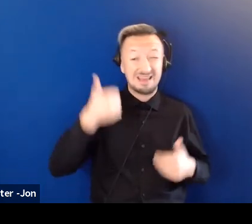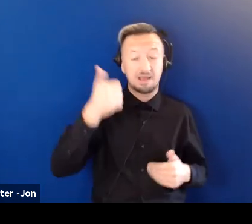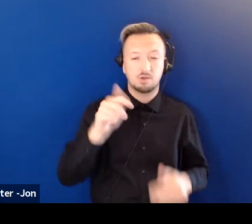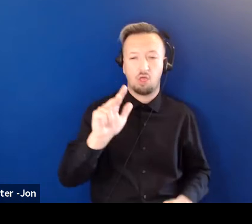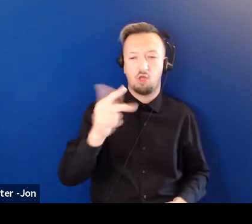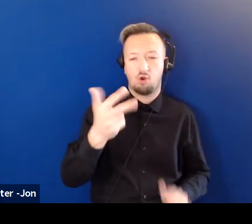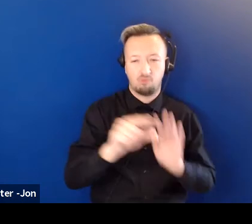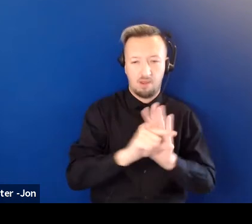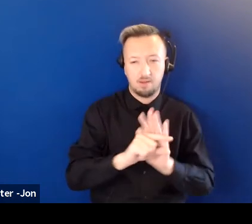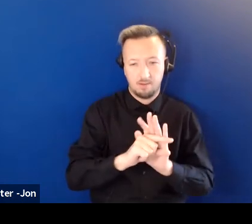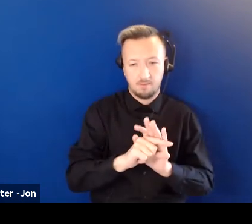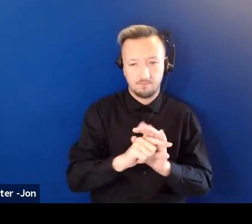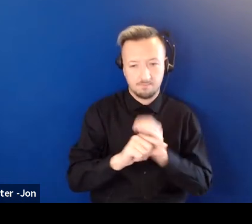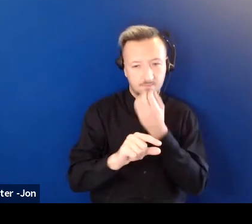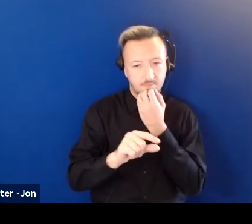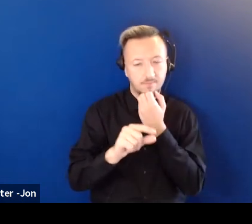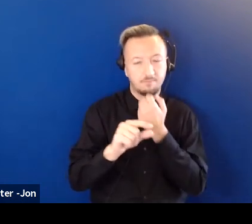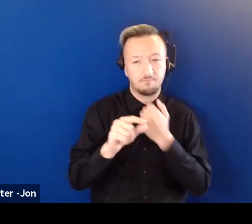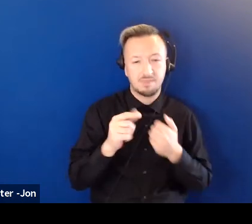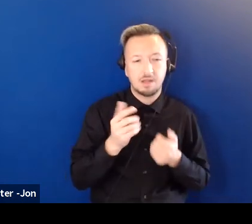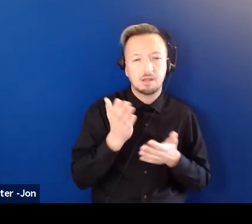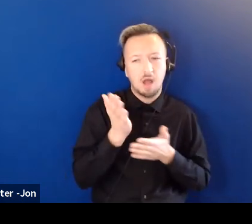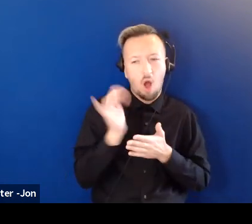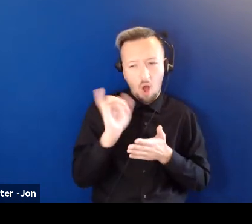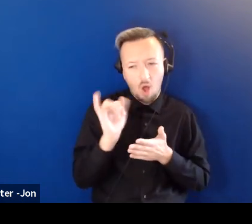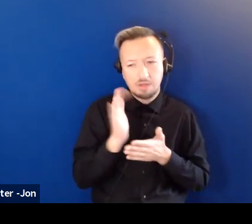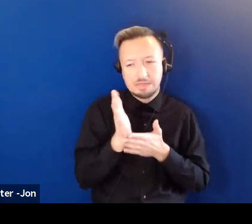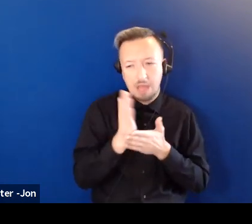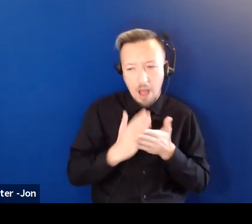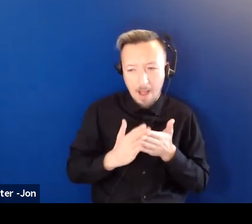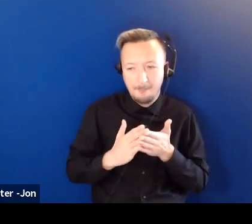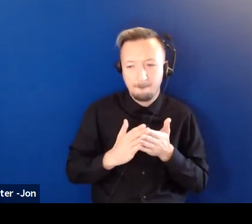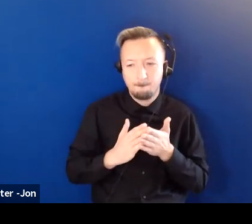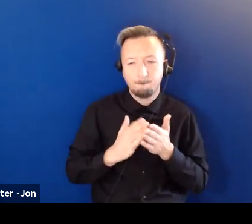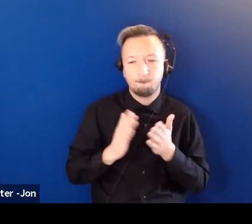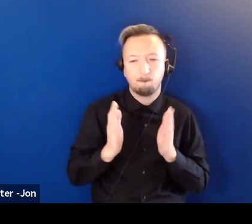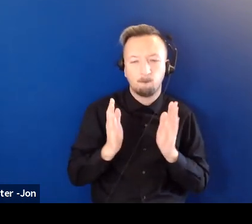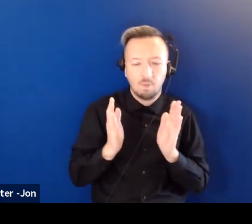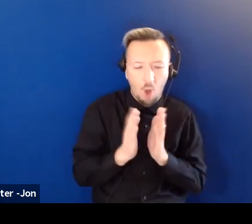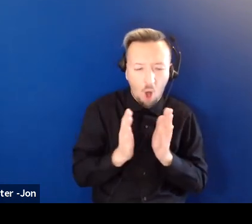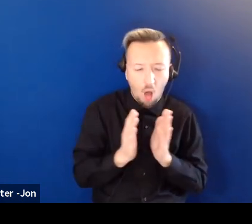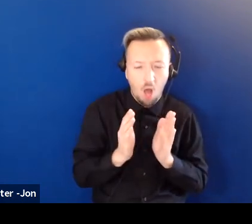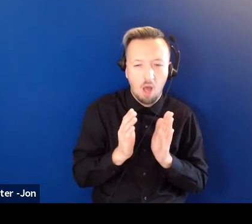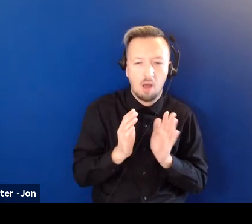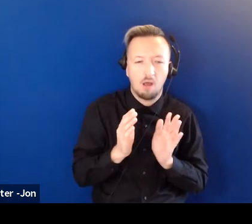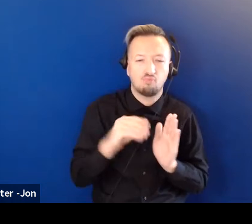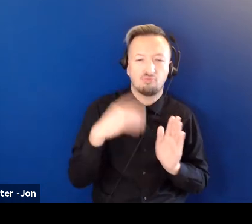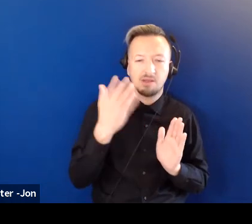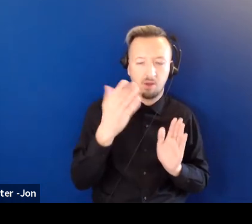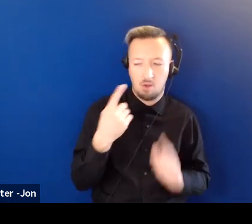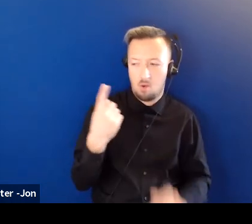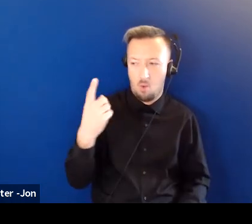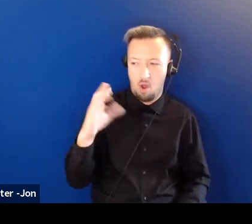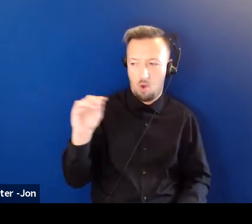grade. And we've done some smaller presentations. I have a coworker that went to